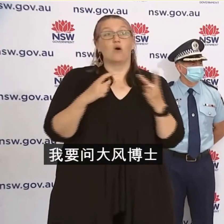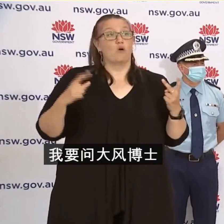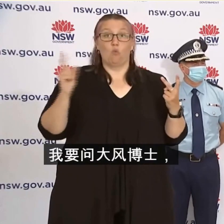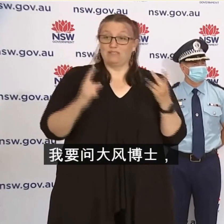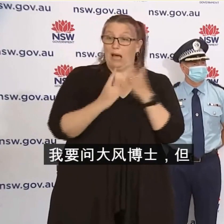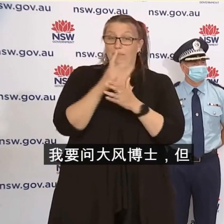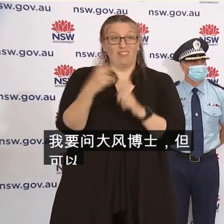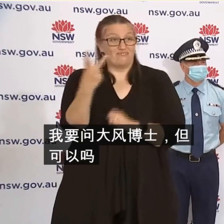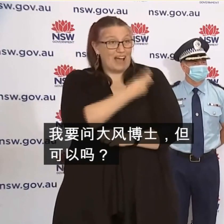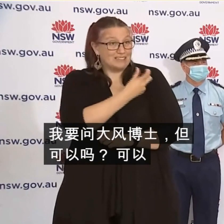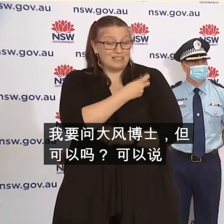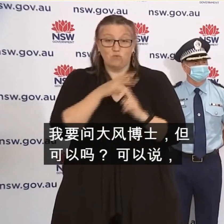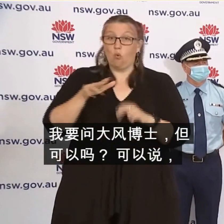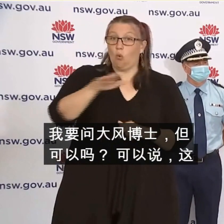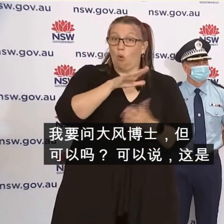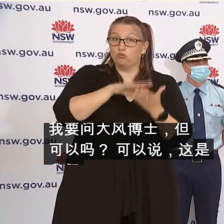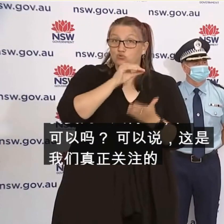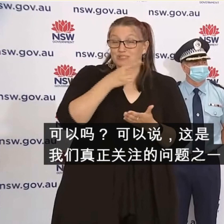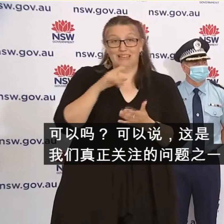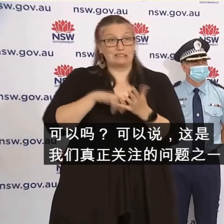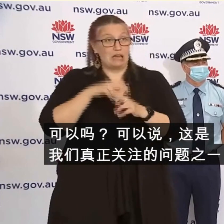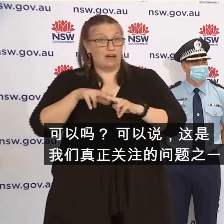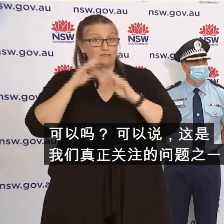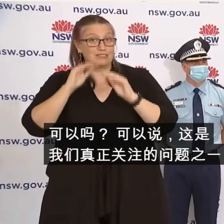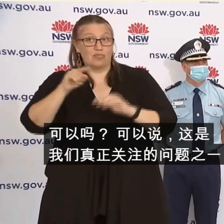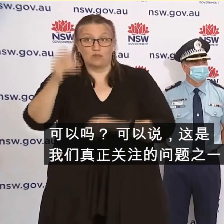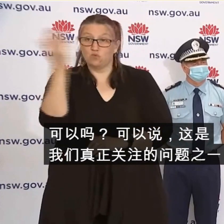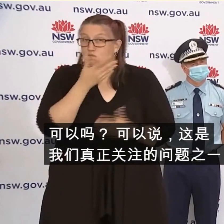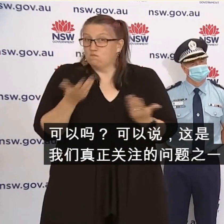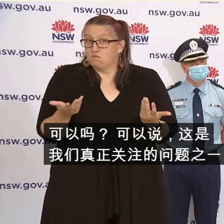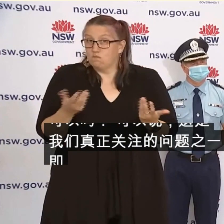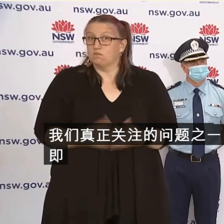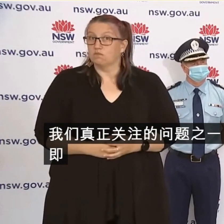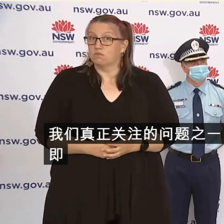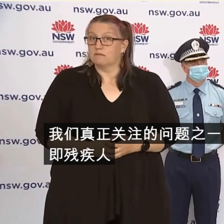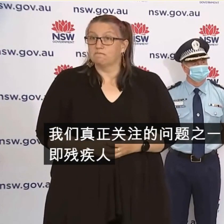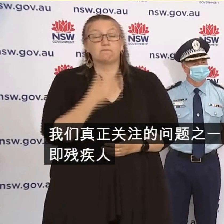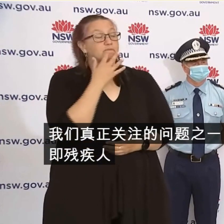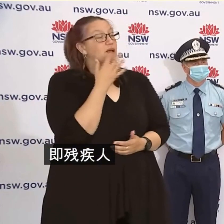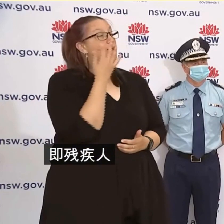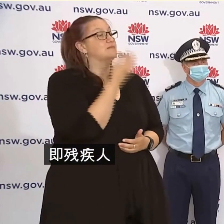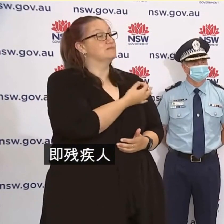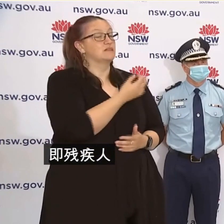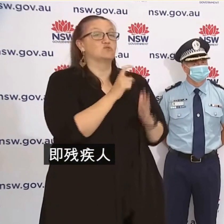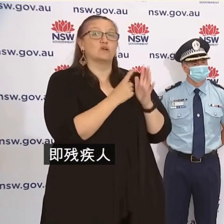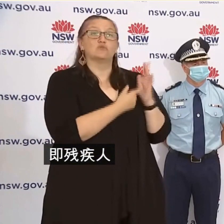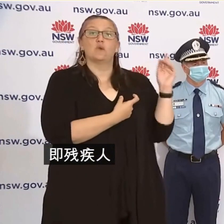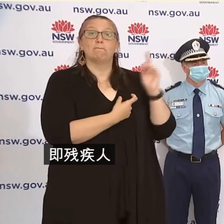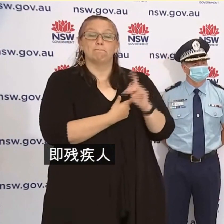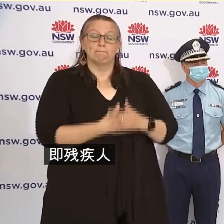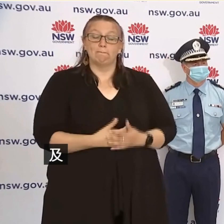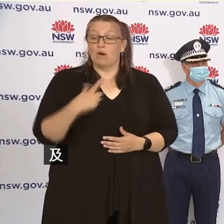ask Dr. Gale, but can I just say that that's been one of our real concerns, that people with